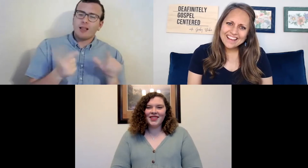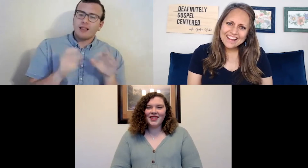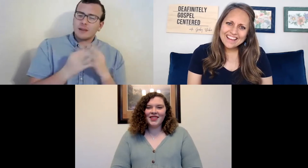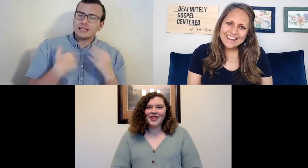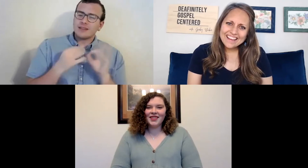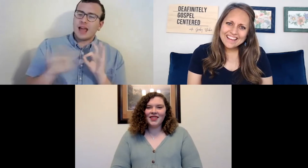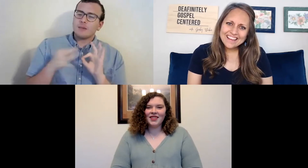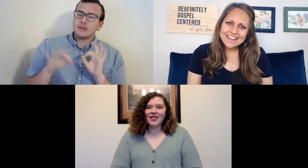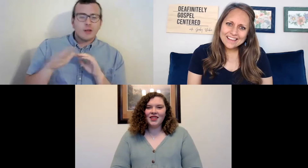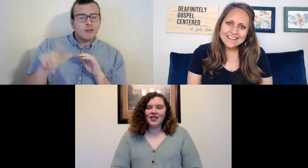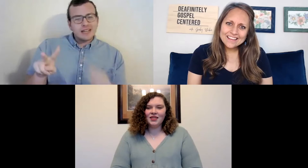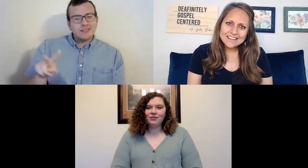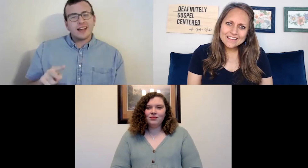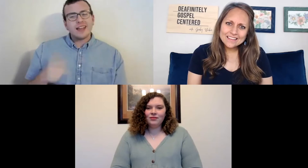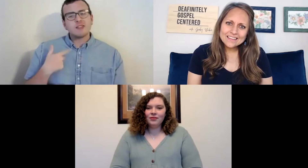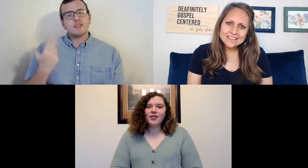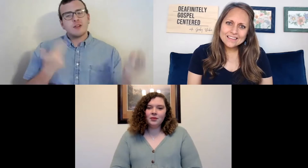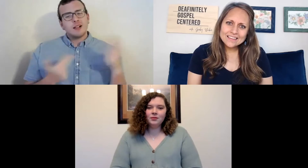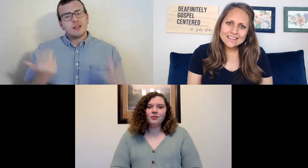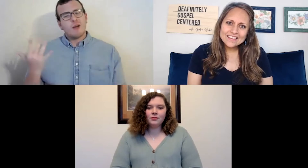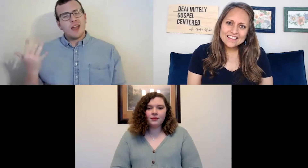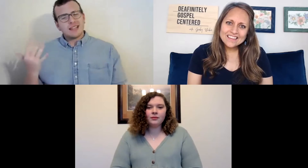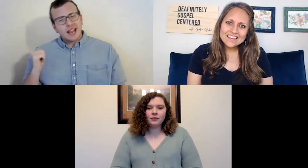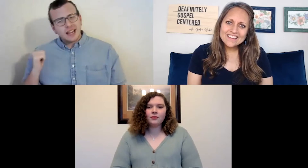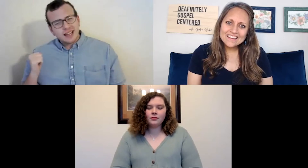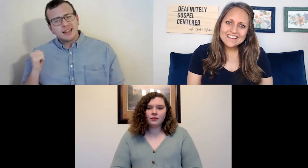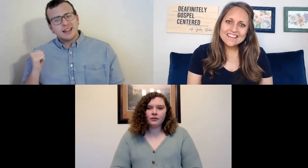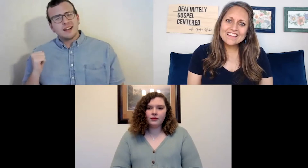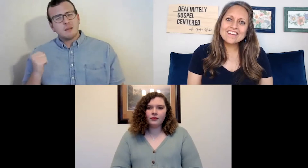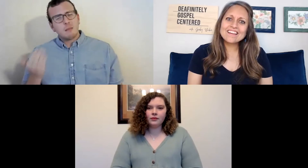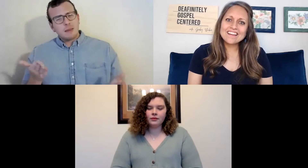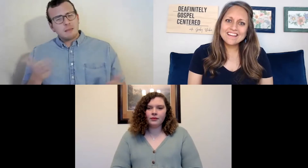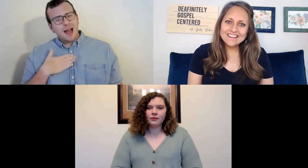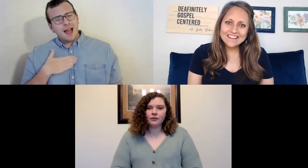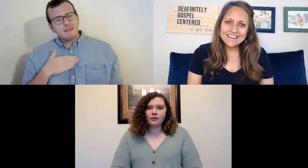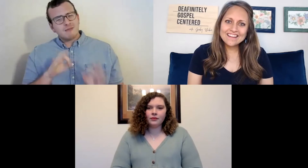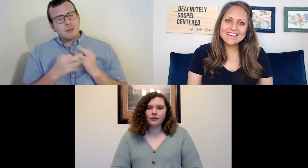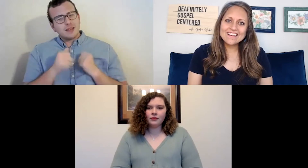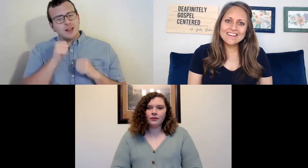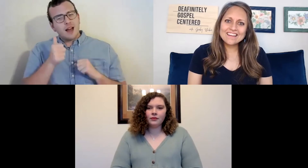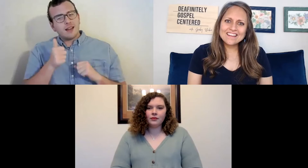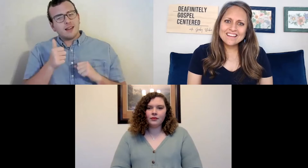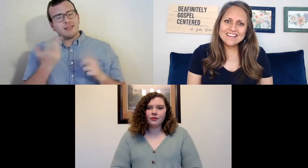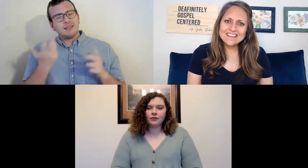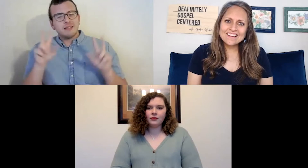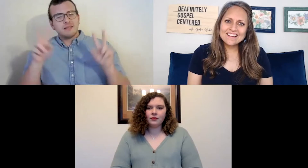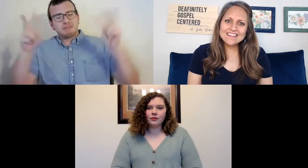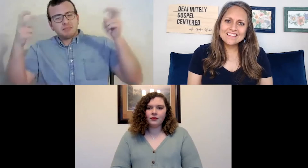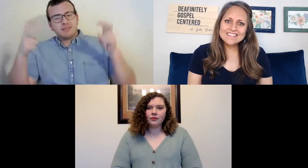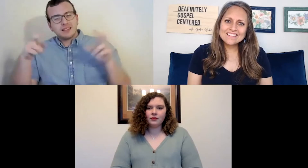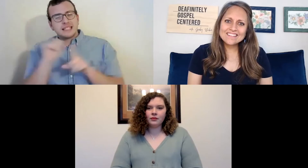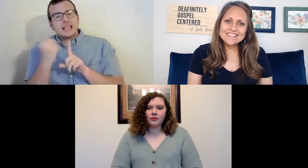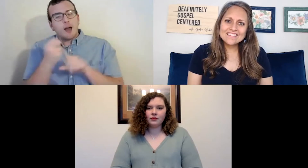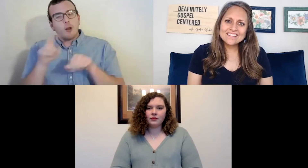their TV, and then I realized why they didn't always have closed captioning on their TV. So that's when I realized that my family wasn't the one that